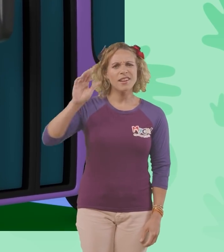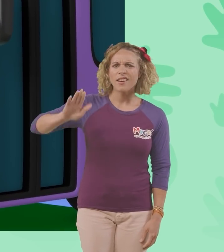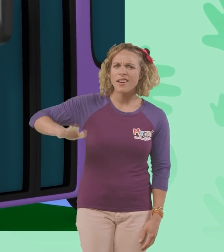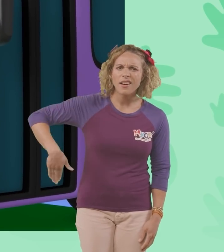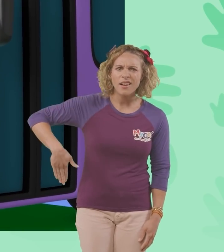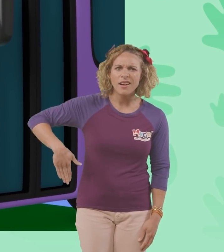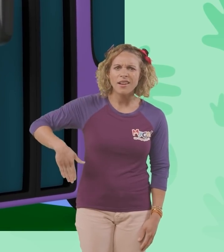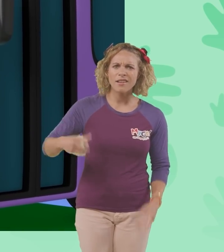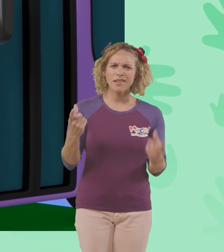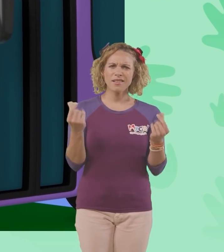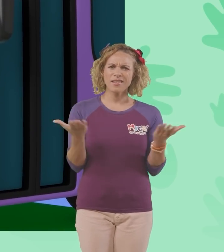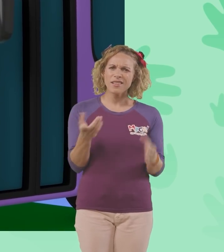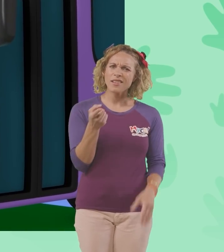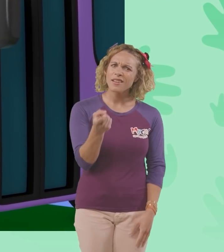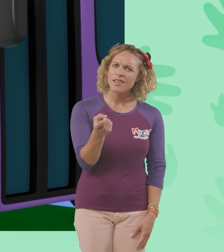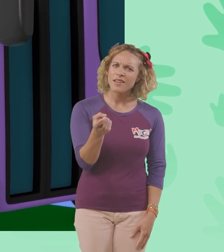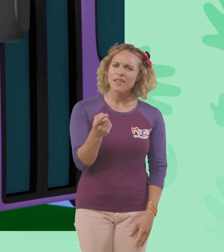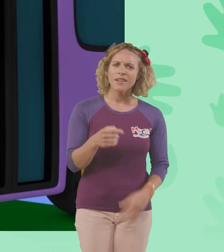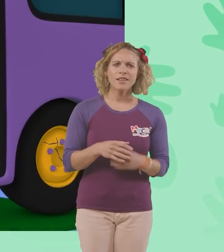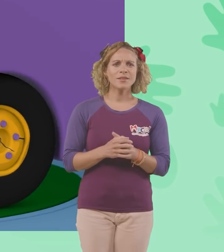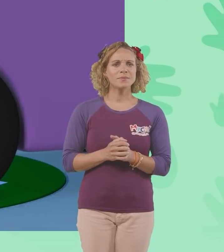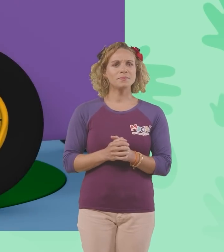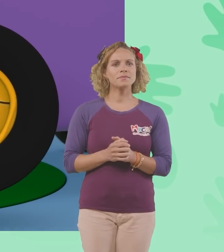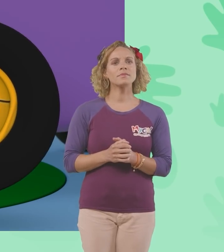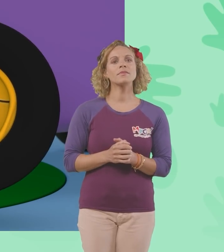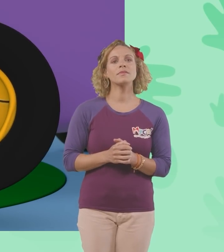Bobby, what are you doing here so late?